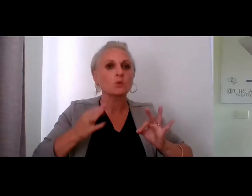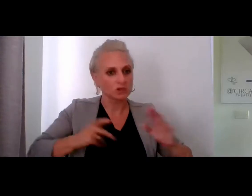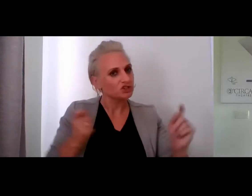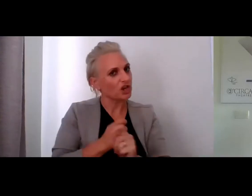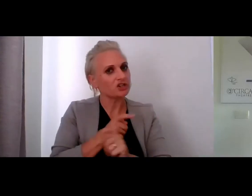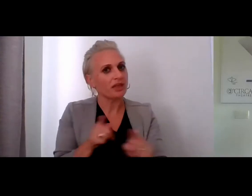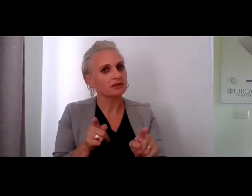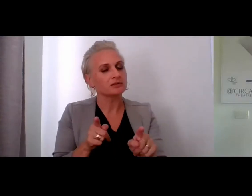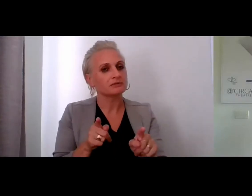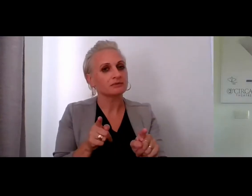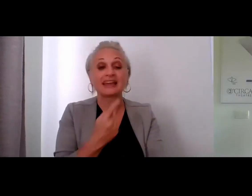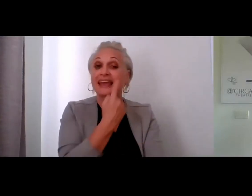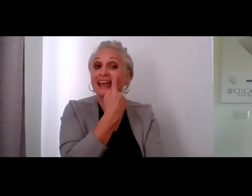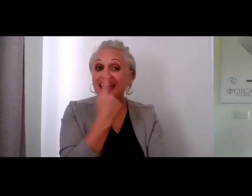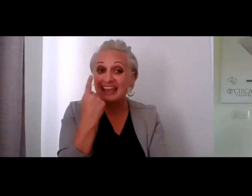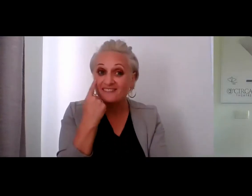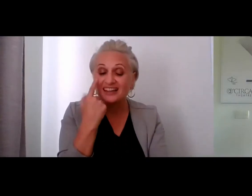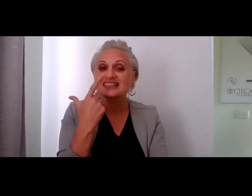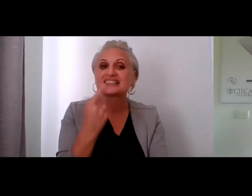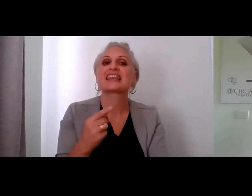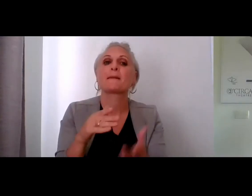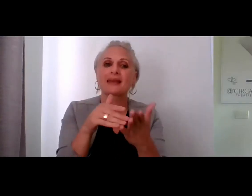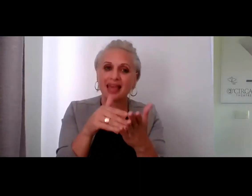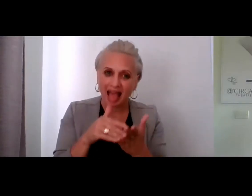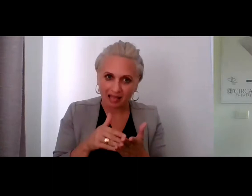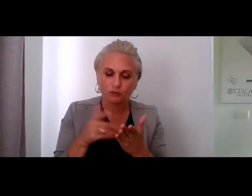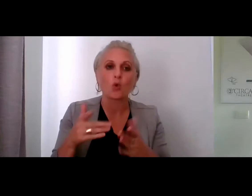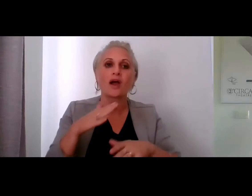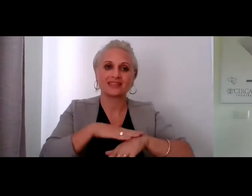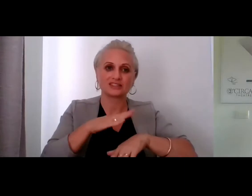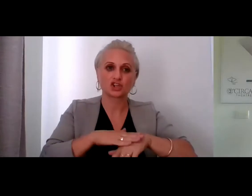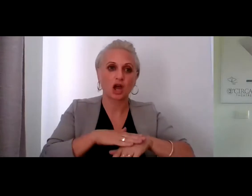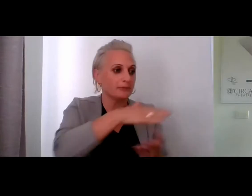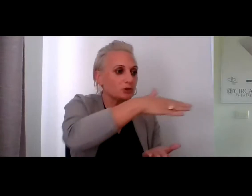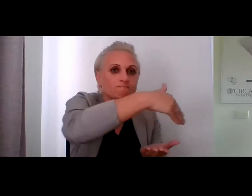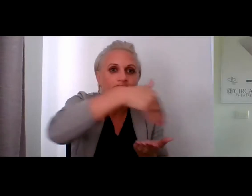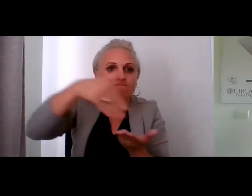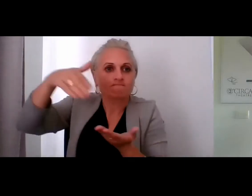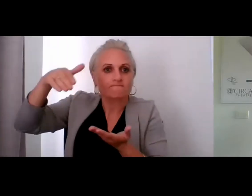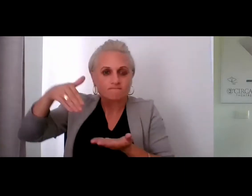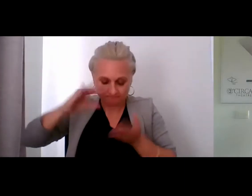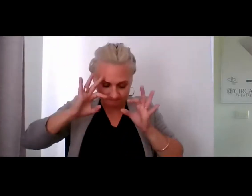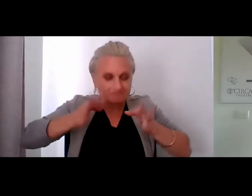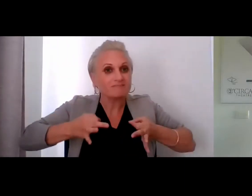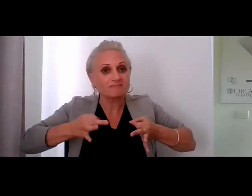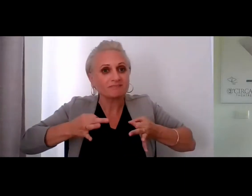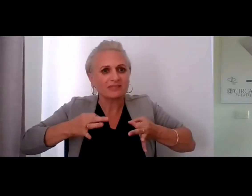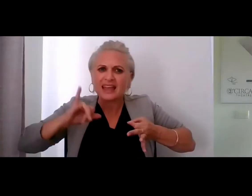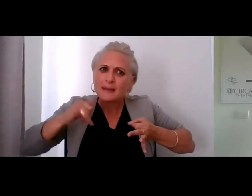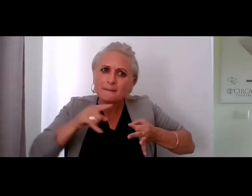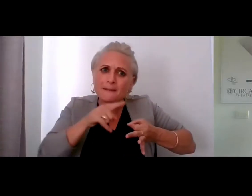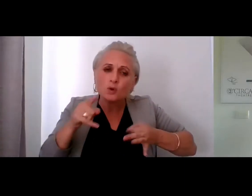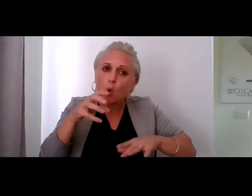Evidence can be very helpful in the problem definition stage, but maybe you do not even collect